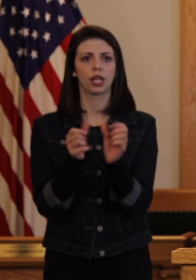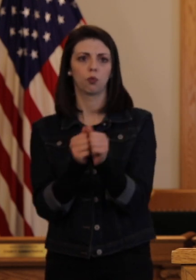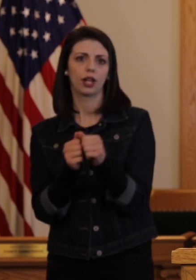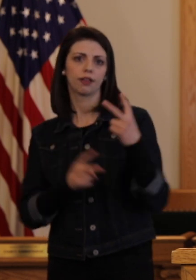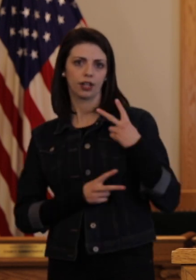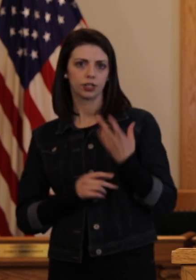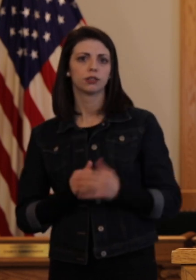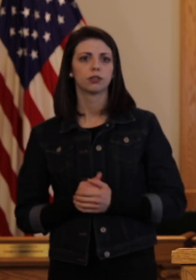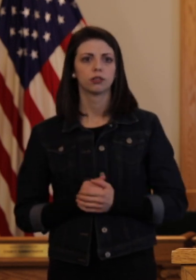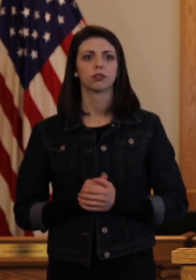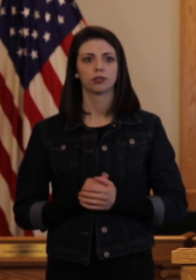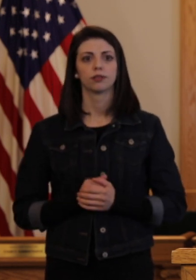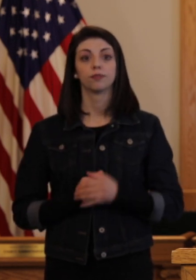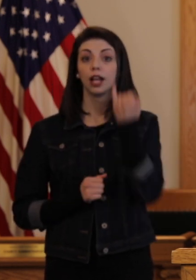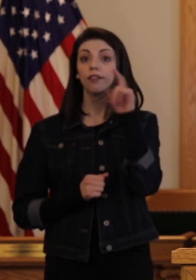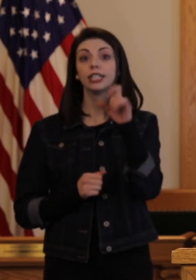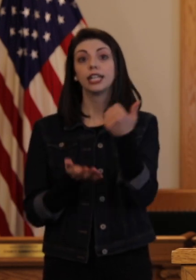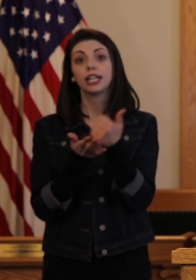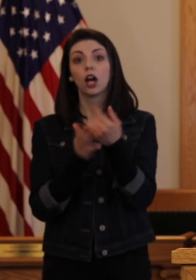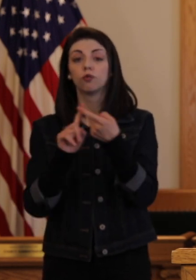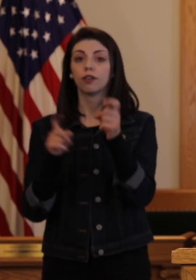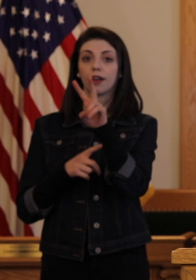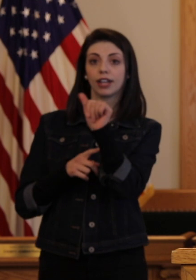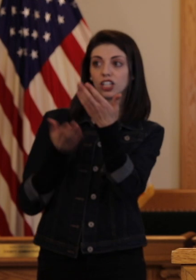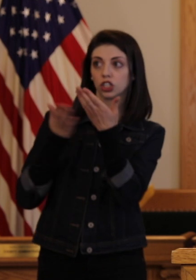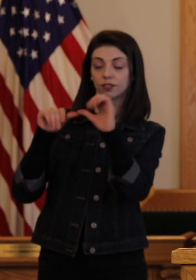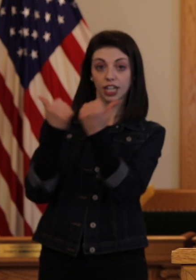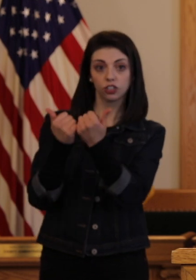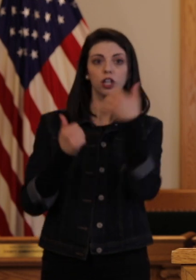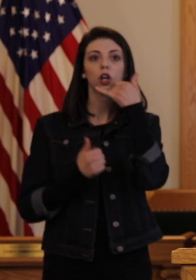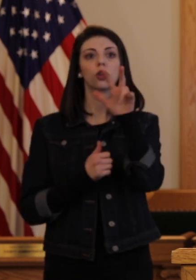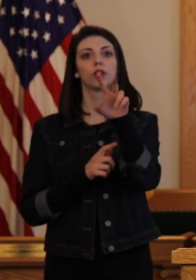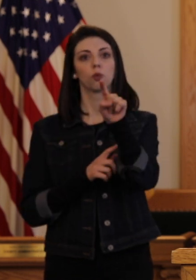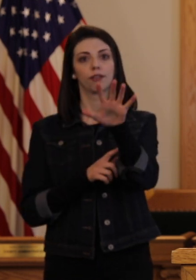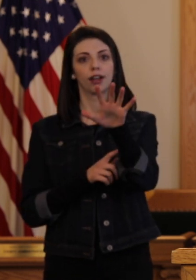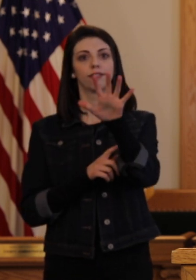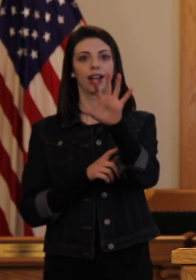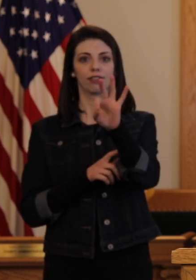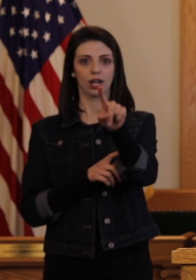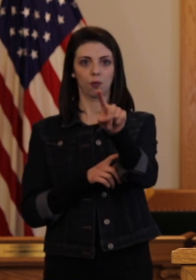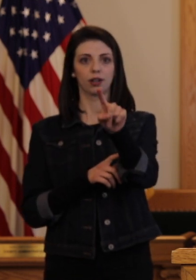arise. If you need assistance from the Veterans Service Agency, please call